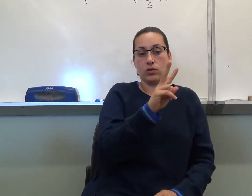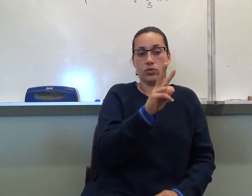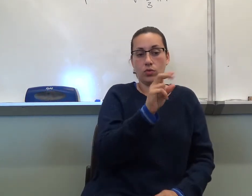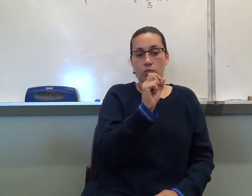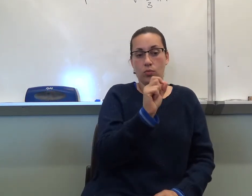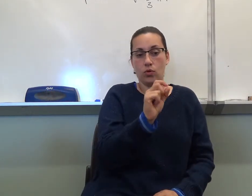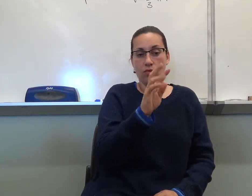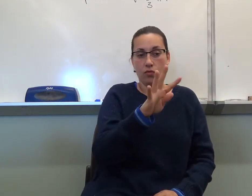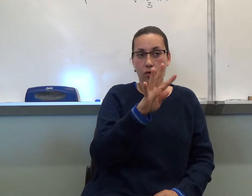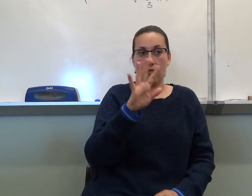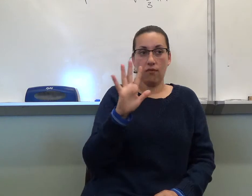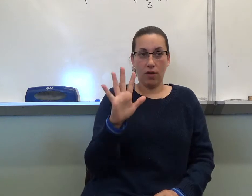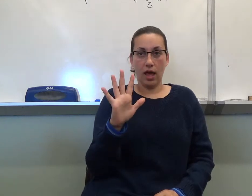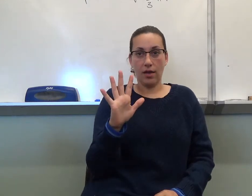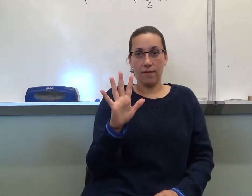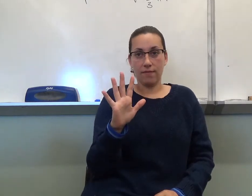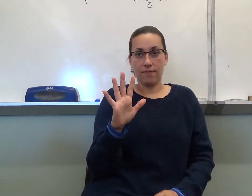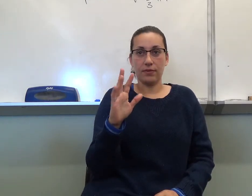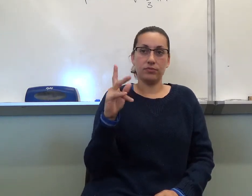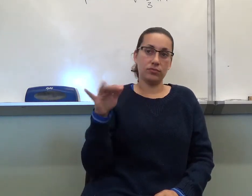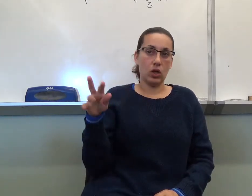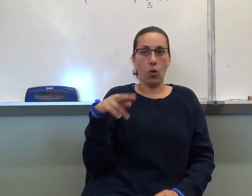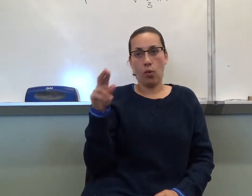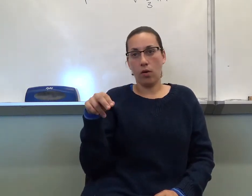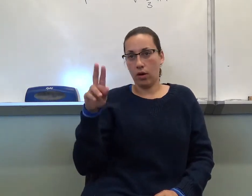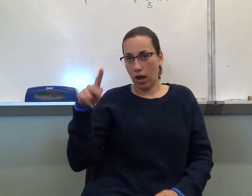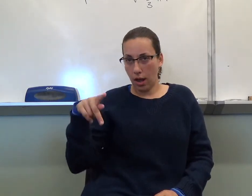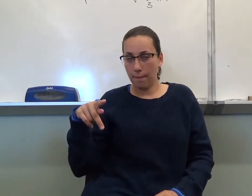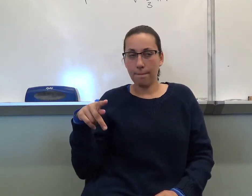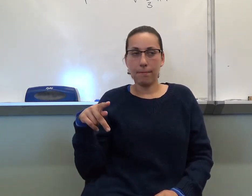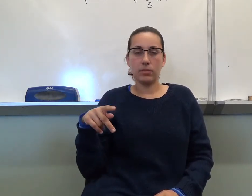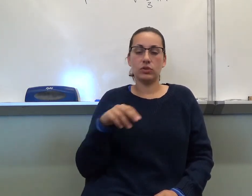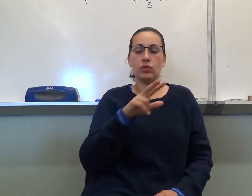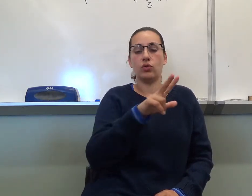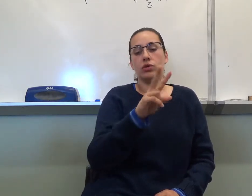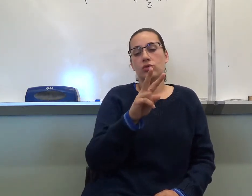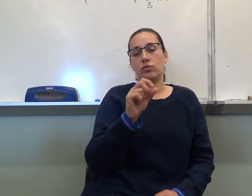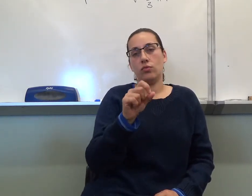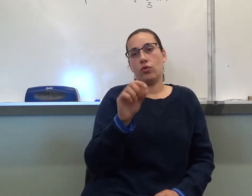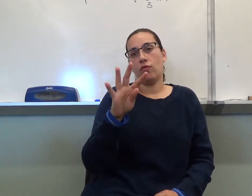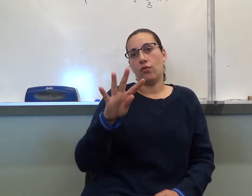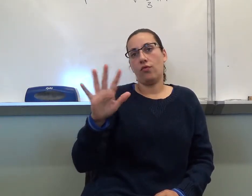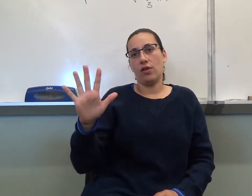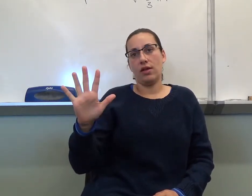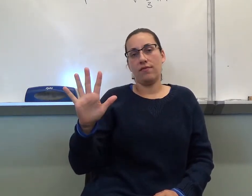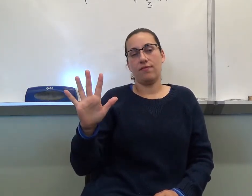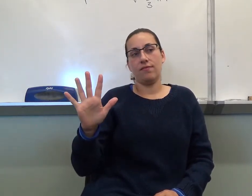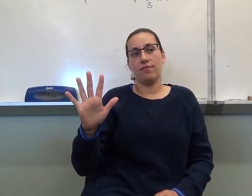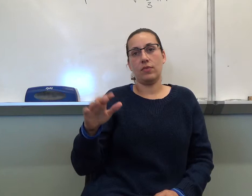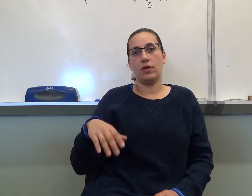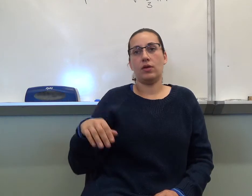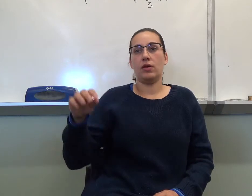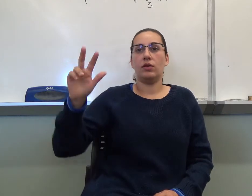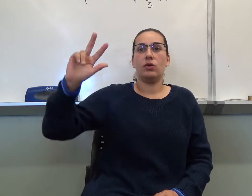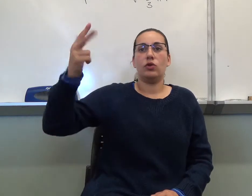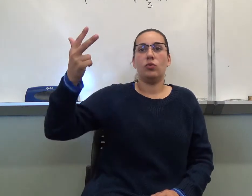32.45. If you go out to this and round it to that position, it's 32.45, and that would be cubic inches.